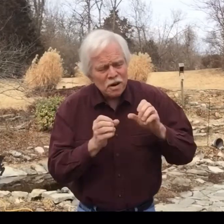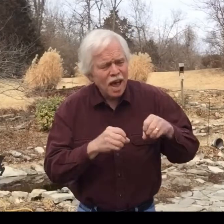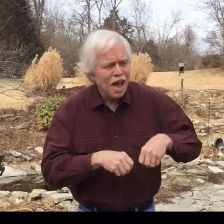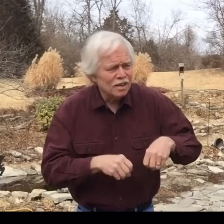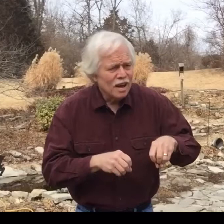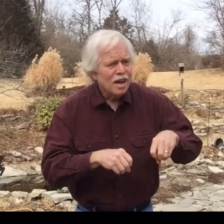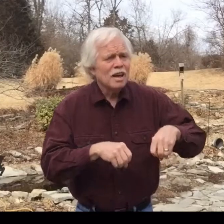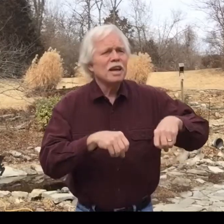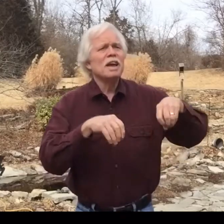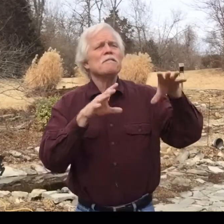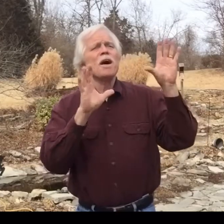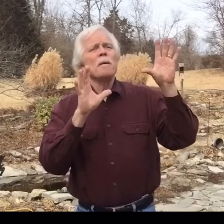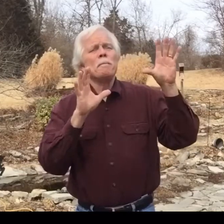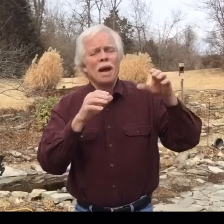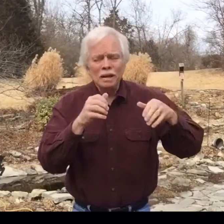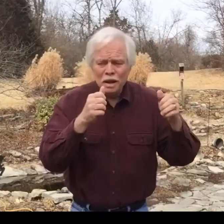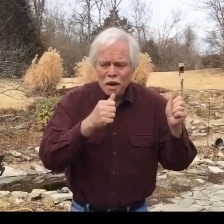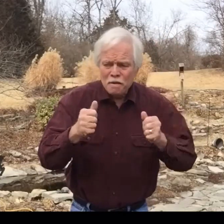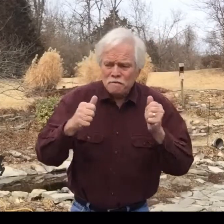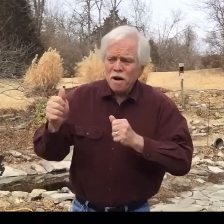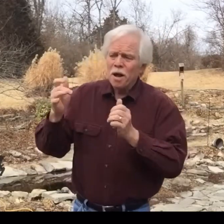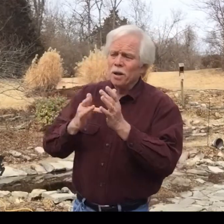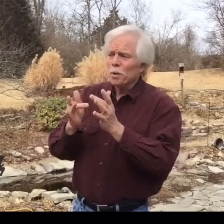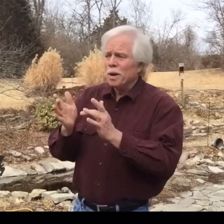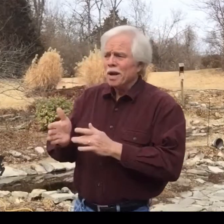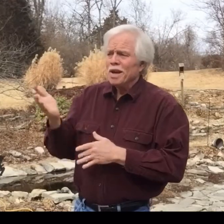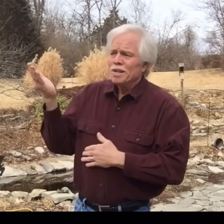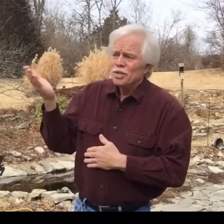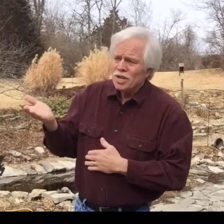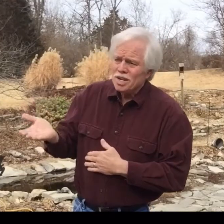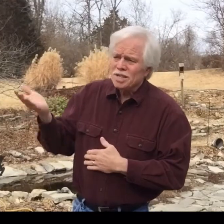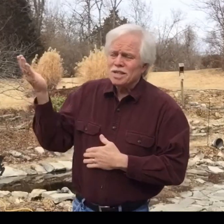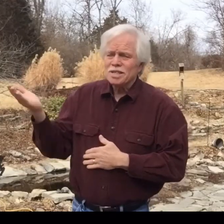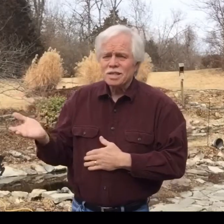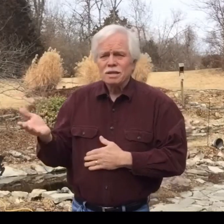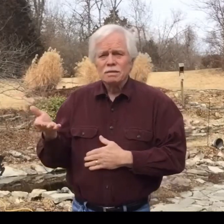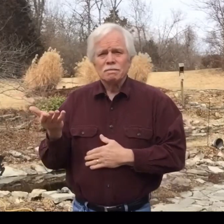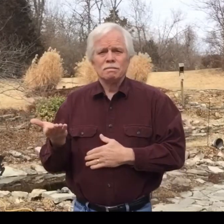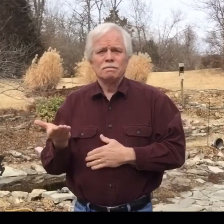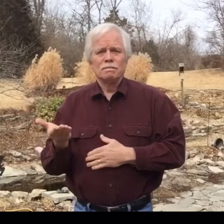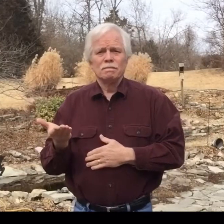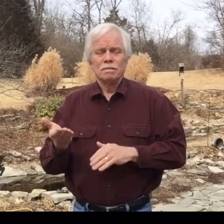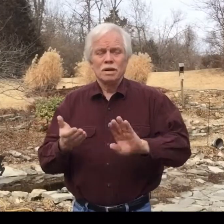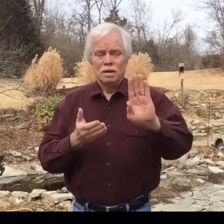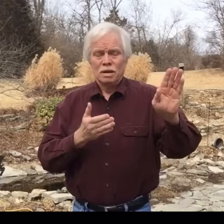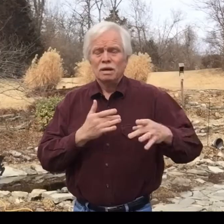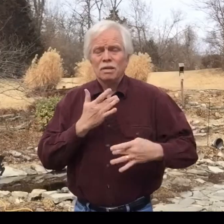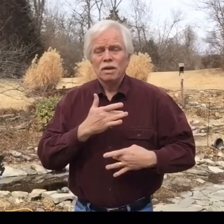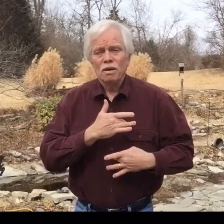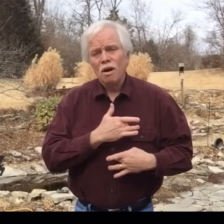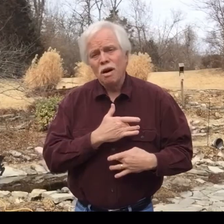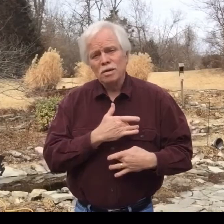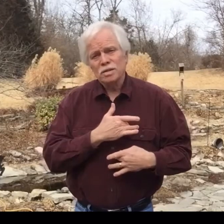and give up and follow Jesus. Their hearts